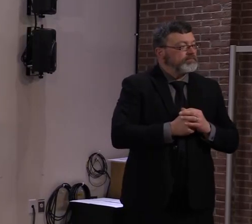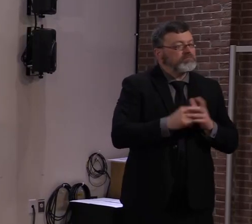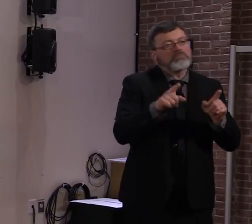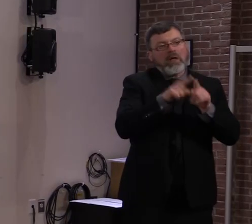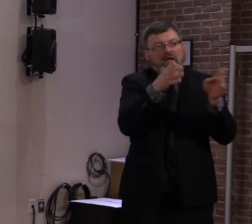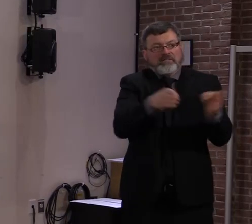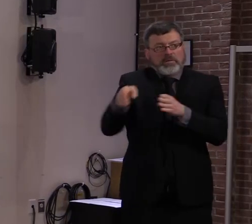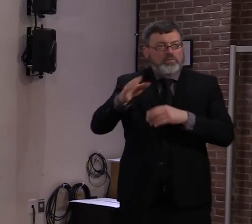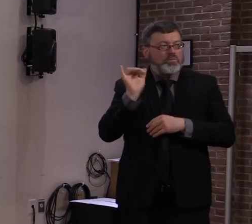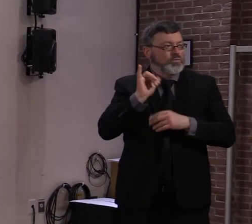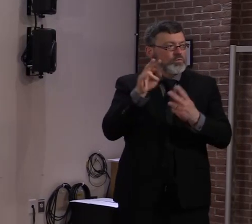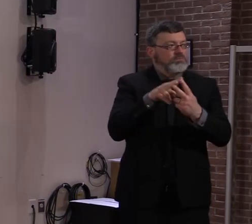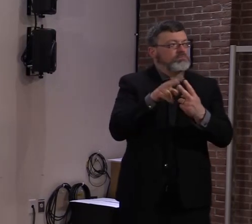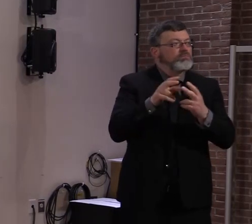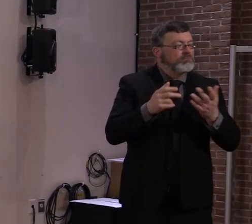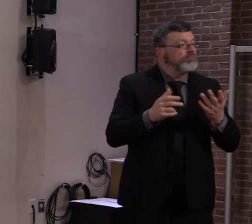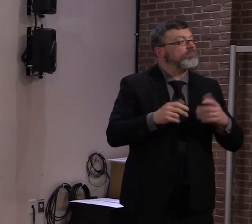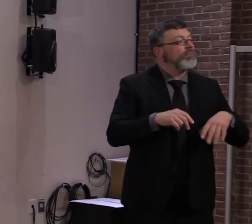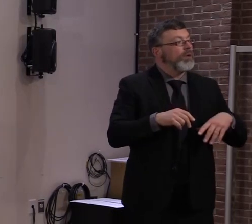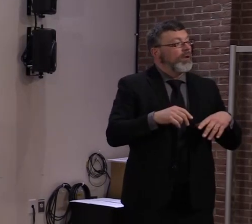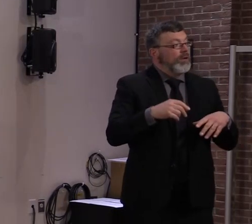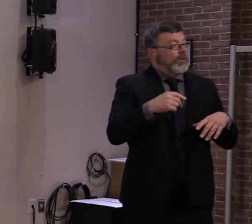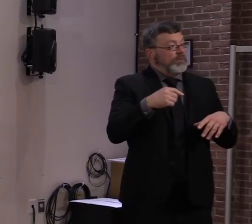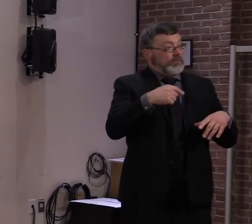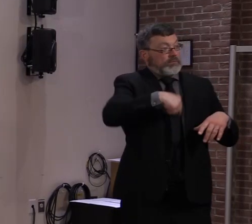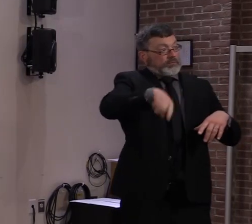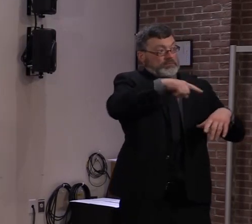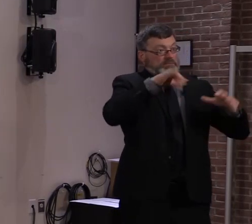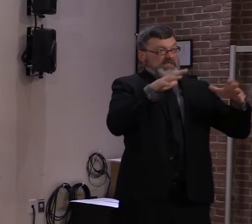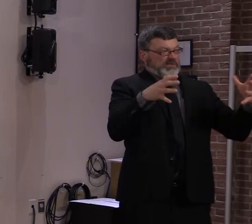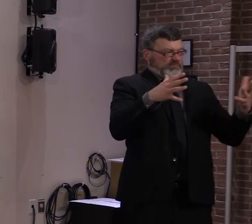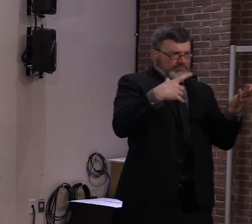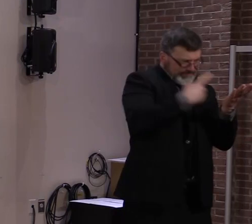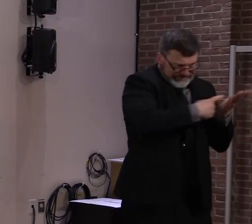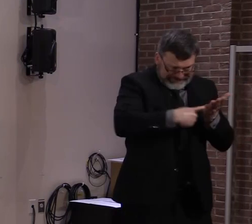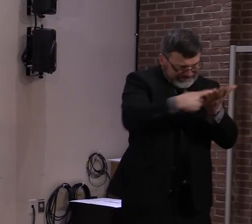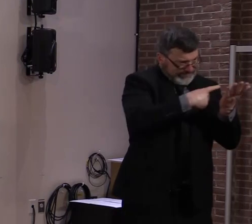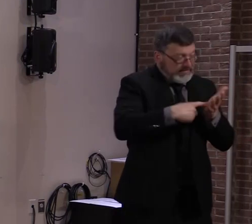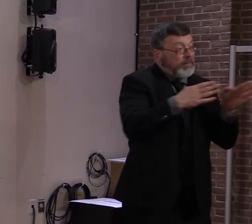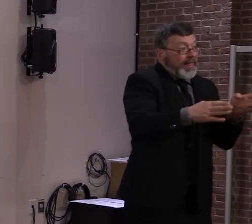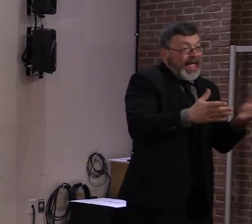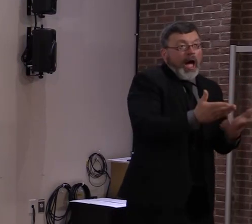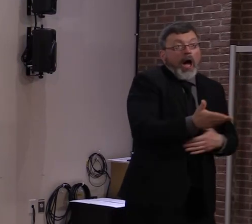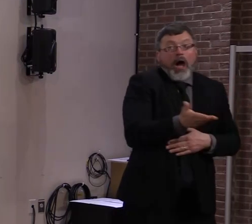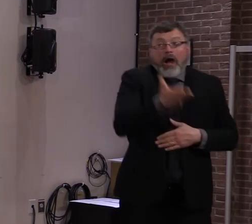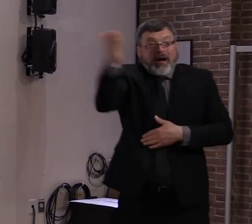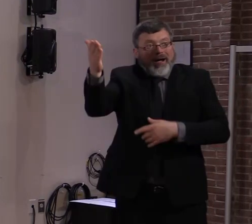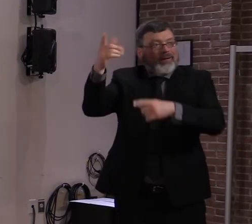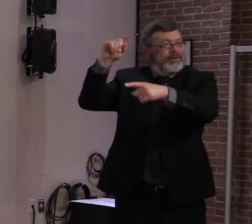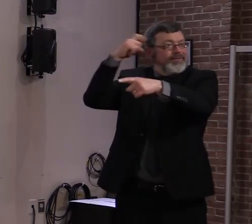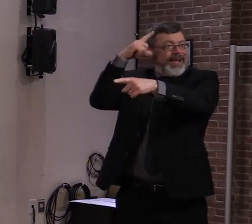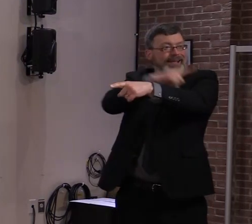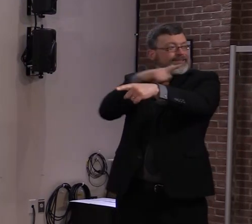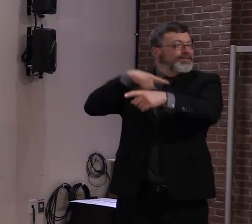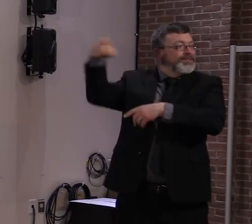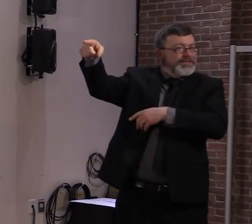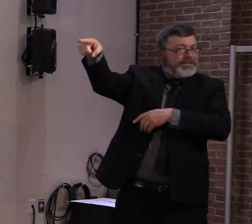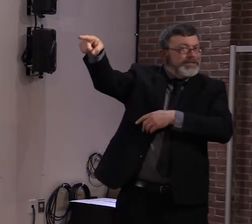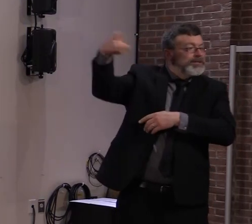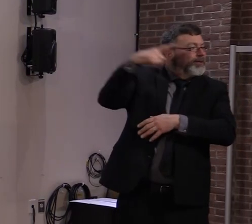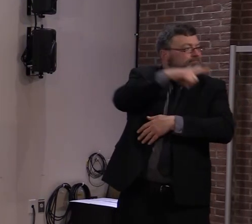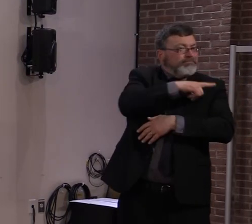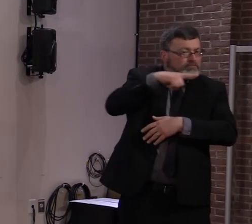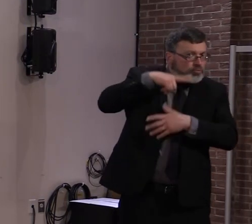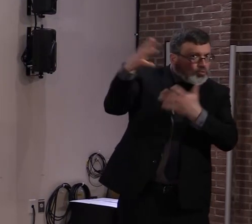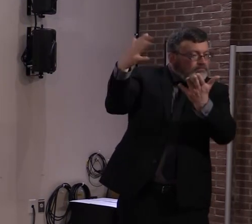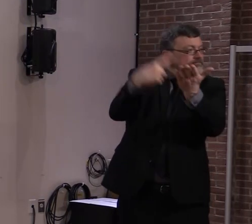services. We submitted the plan to the legislature last week. We arrived at consensus with our community partners,